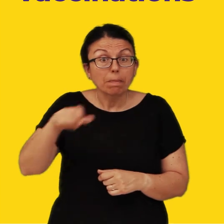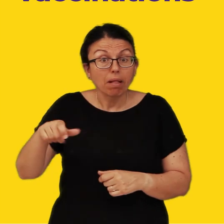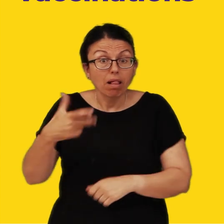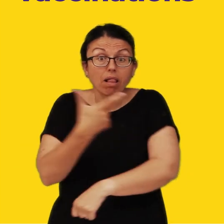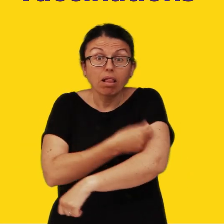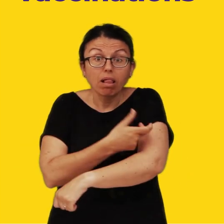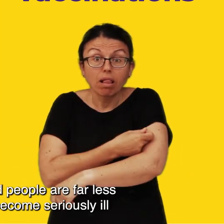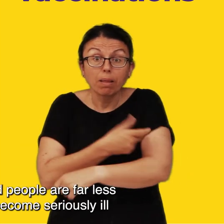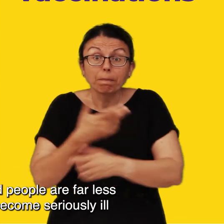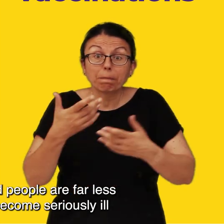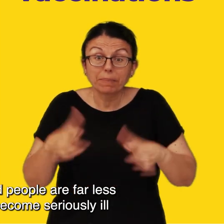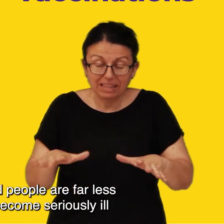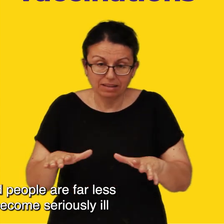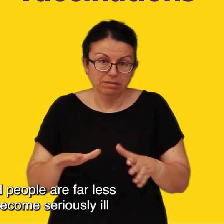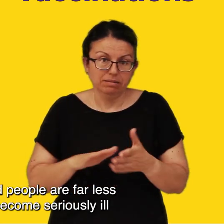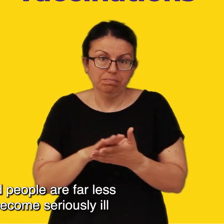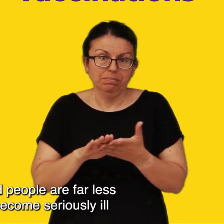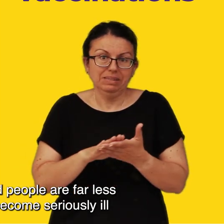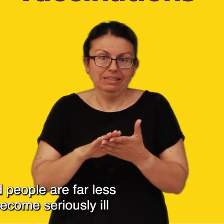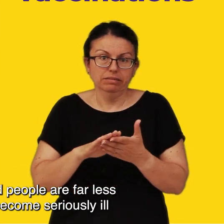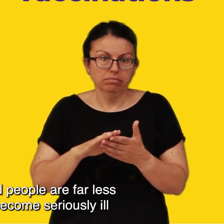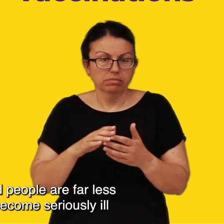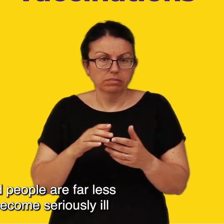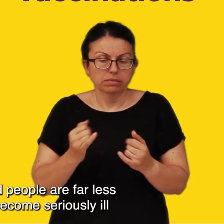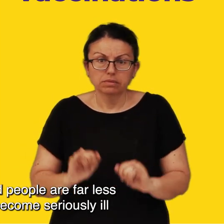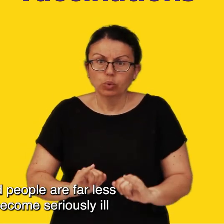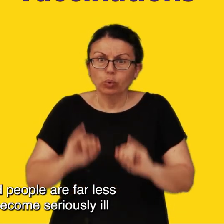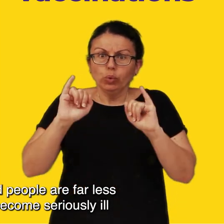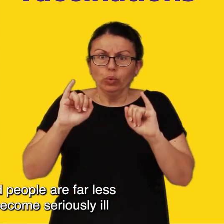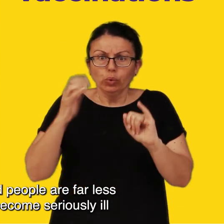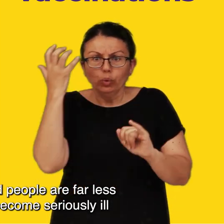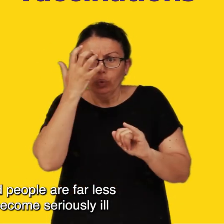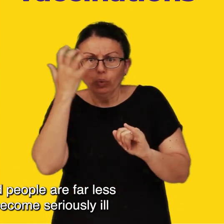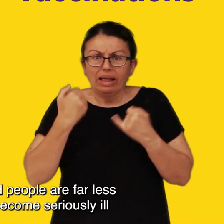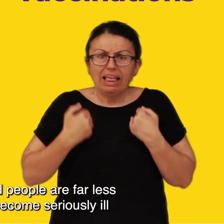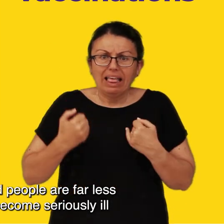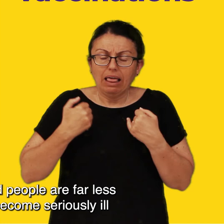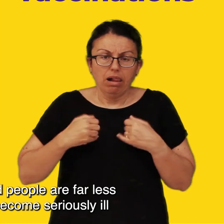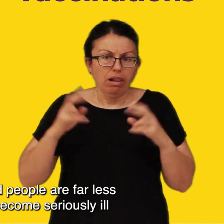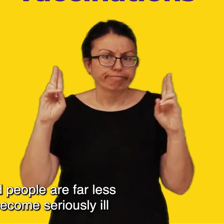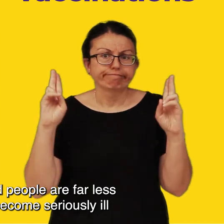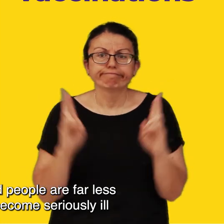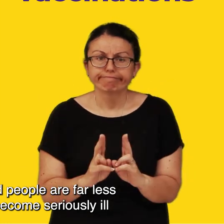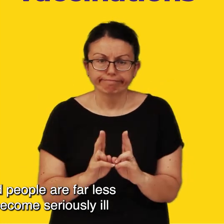disease, vaccinated people are less likely to become seriously ill.